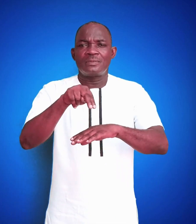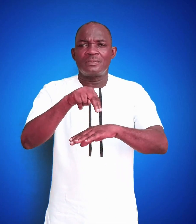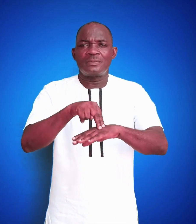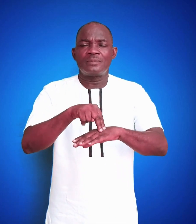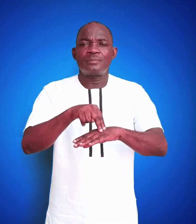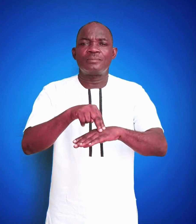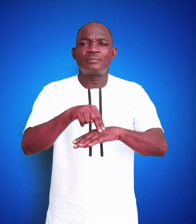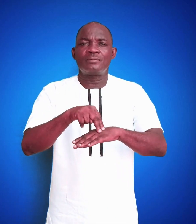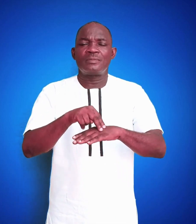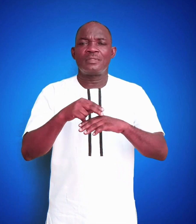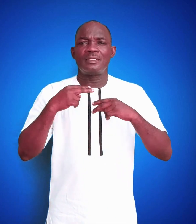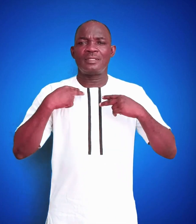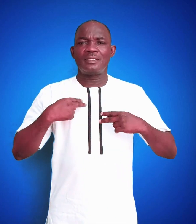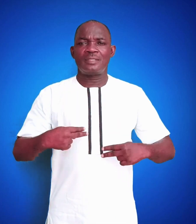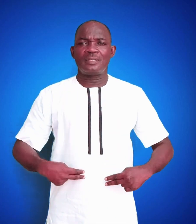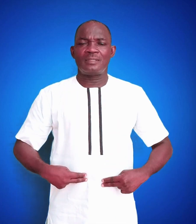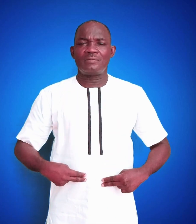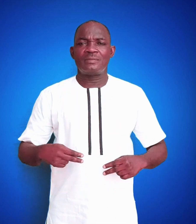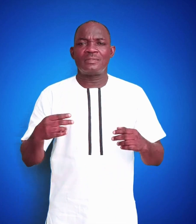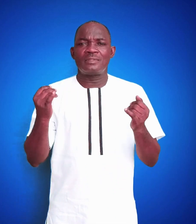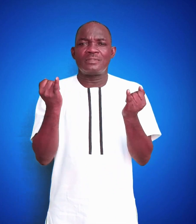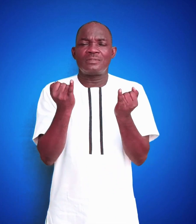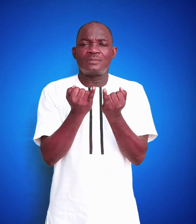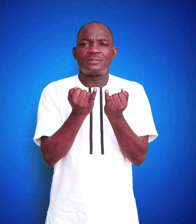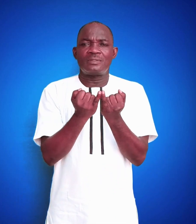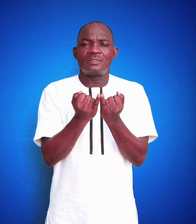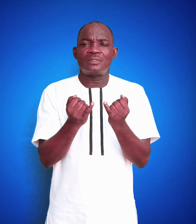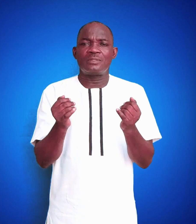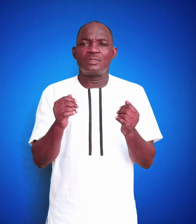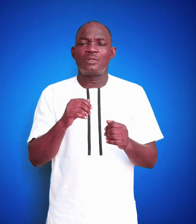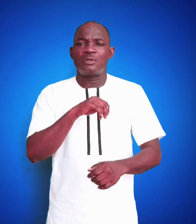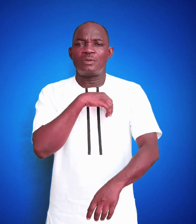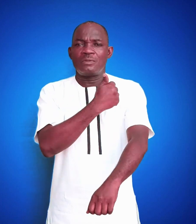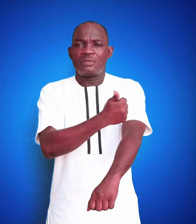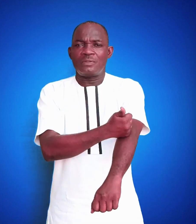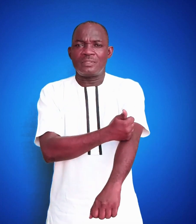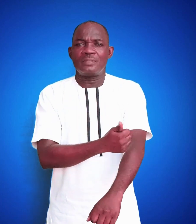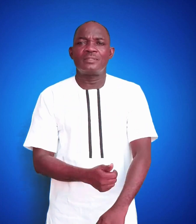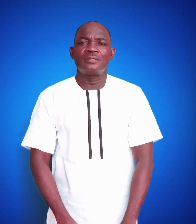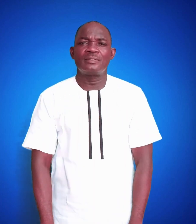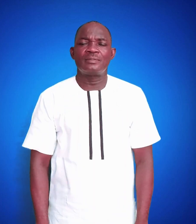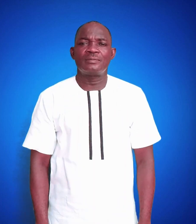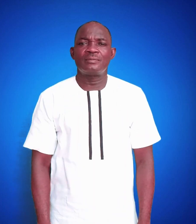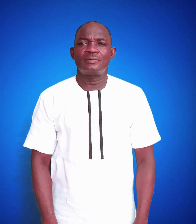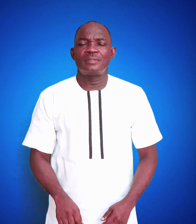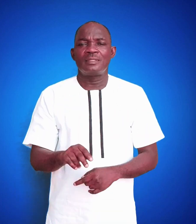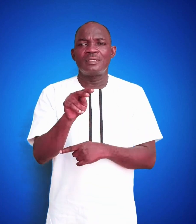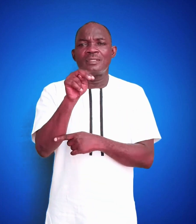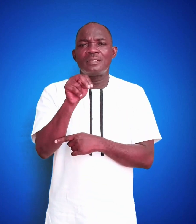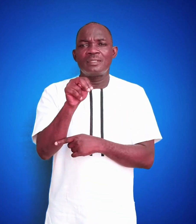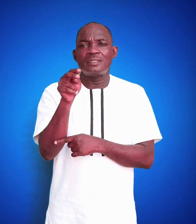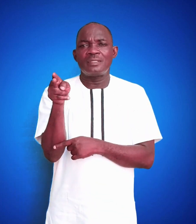National Health Insurance Authority;